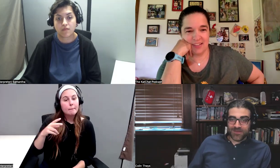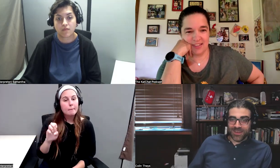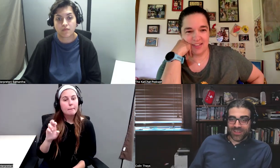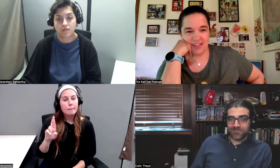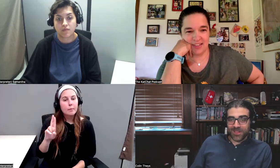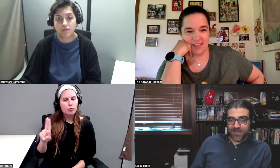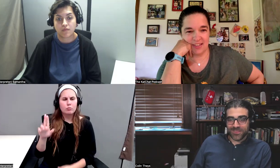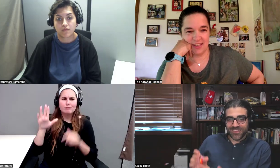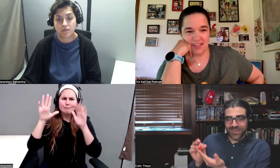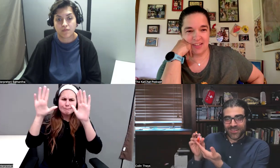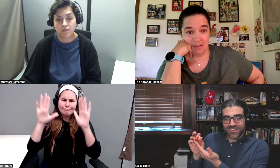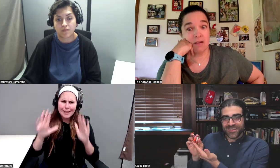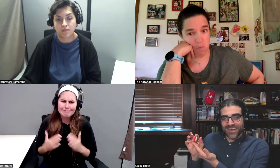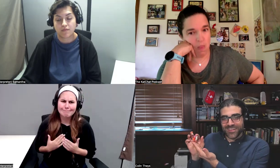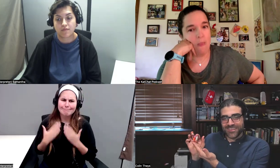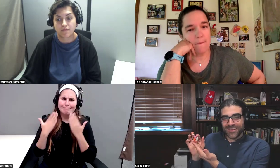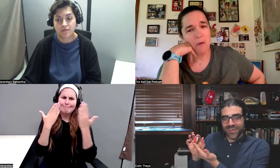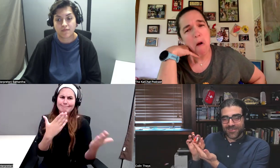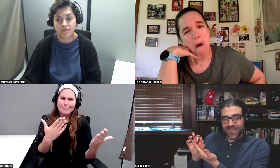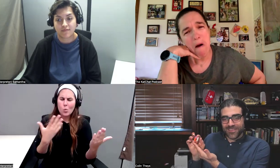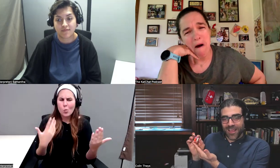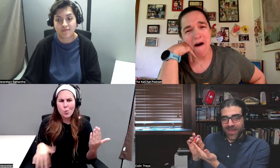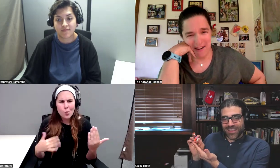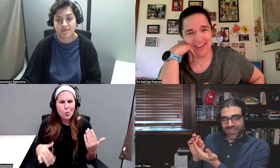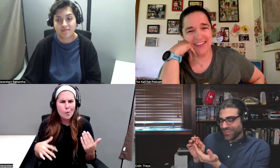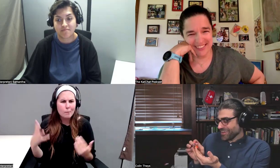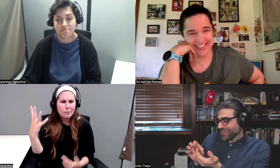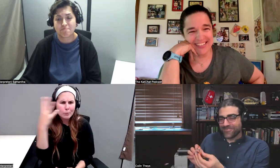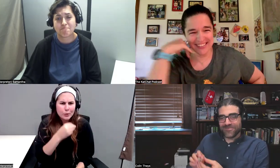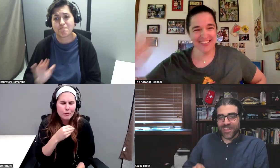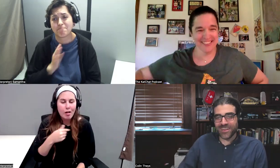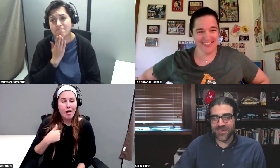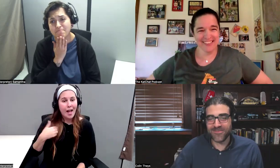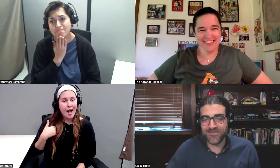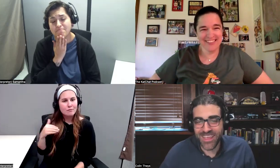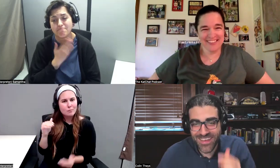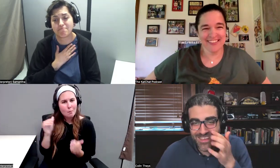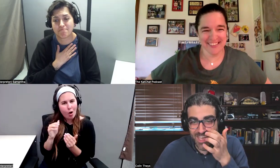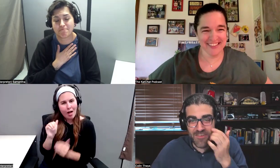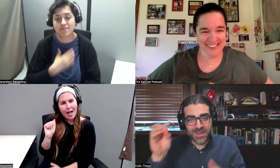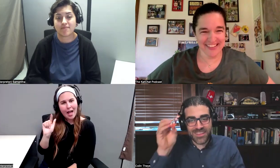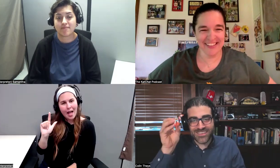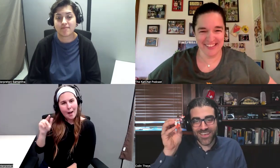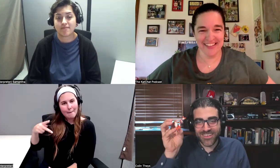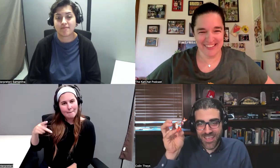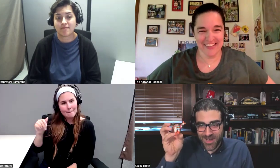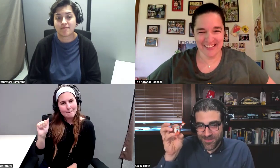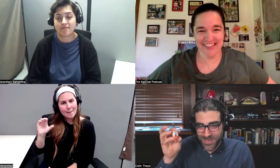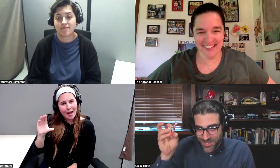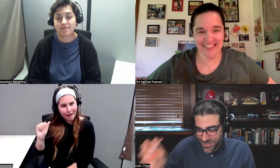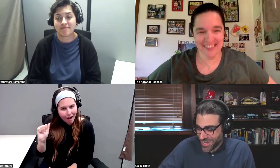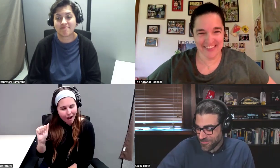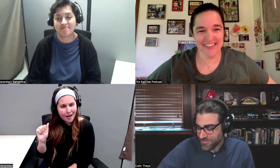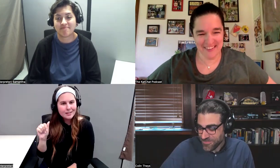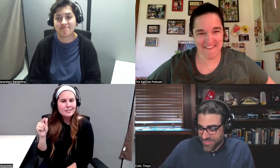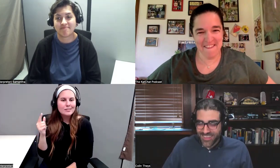highly recommend. In fact, I'm playing with this little uh, alpaca Oh, that Rhiannon gave me. She gave everybody these on the day in Machu